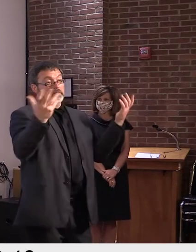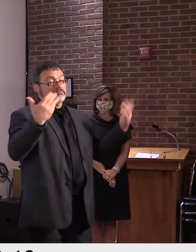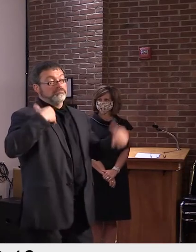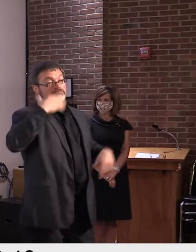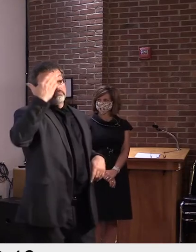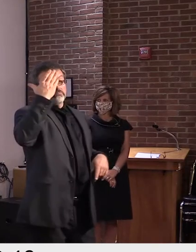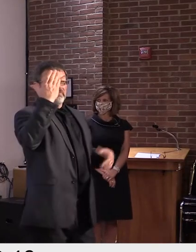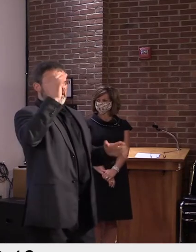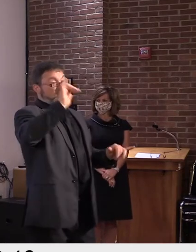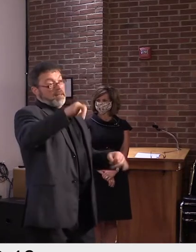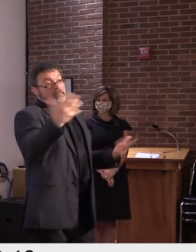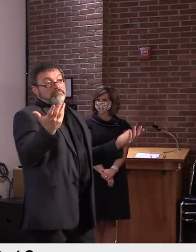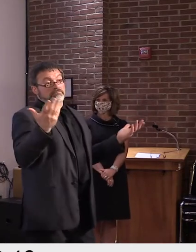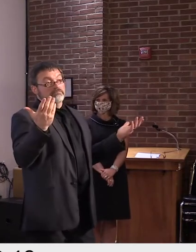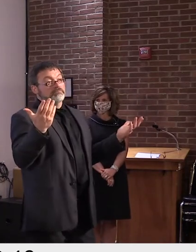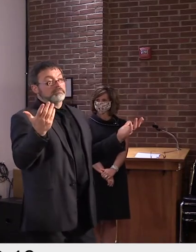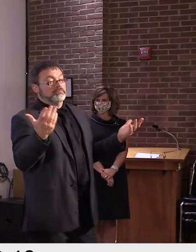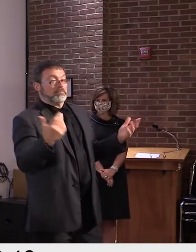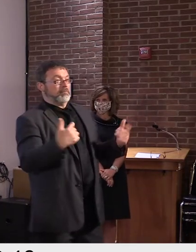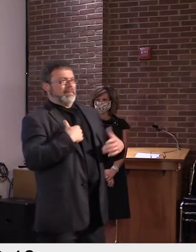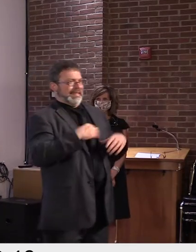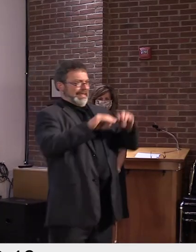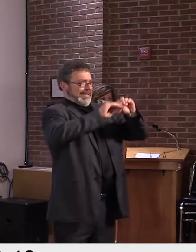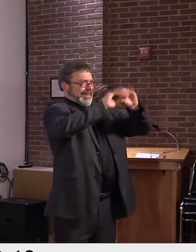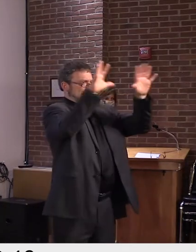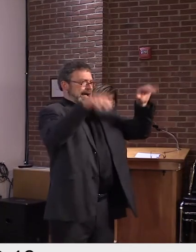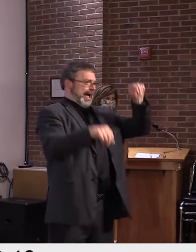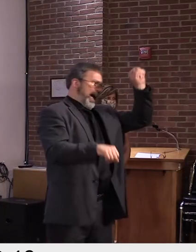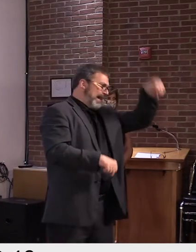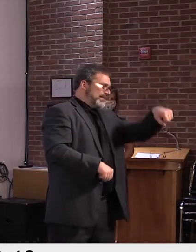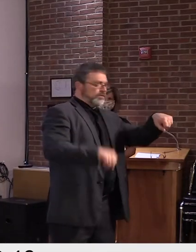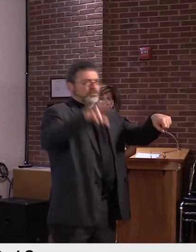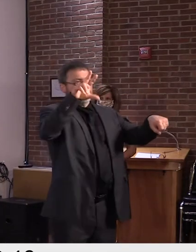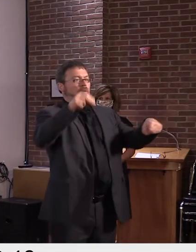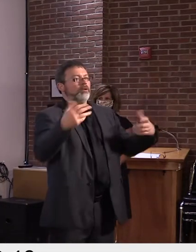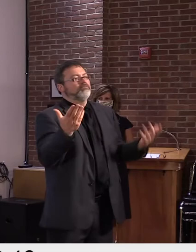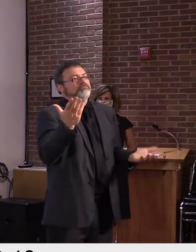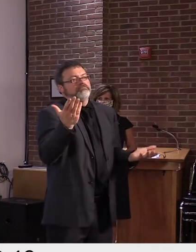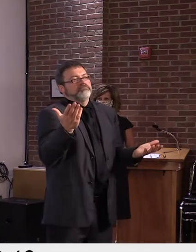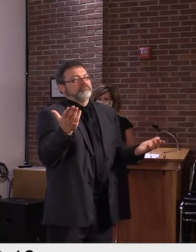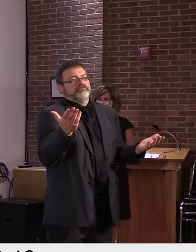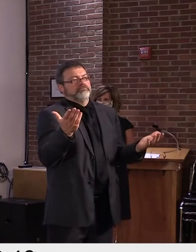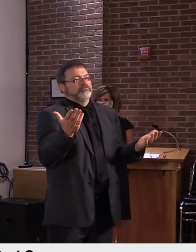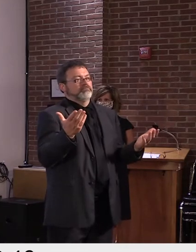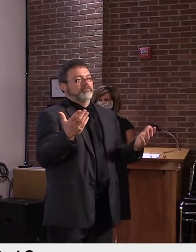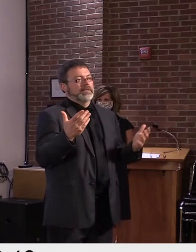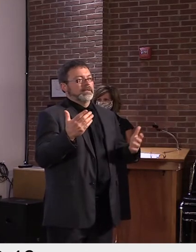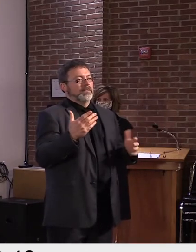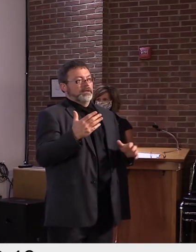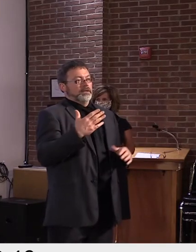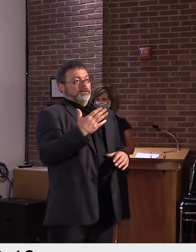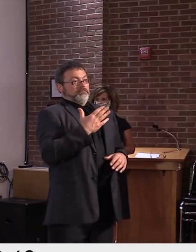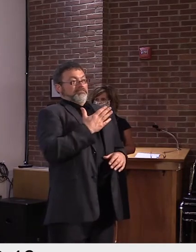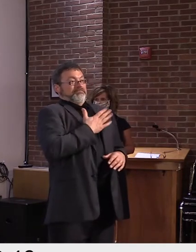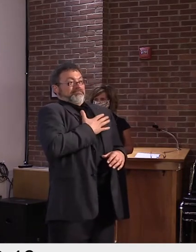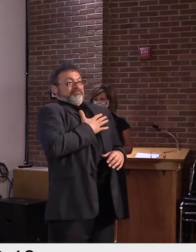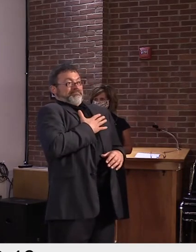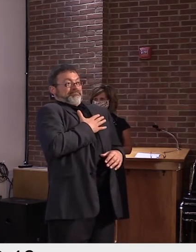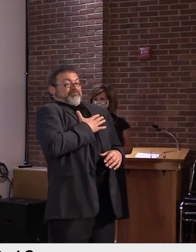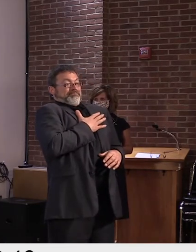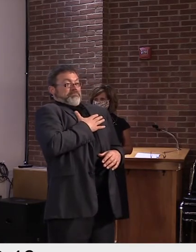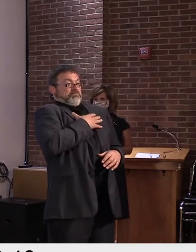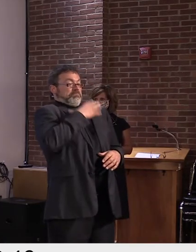refute. But I would hypothesize, my own theory is that because such a